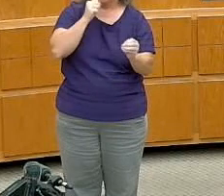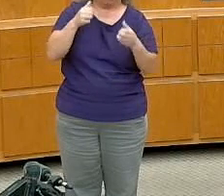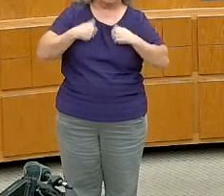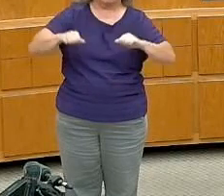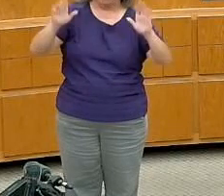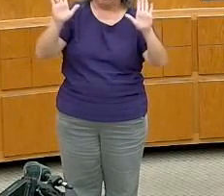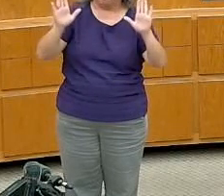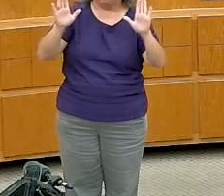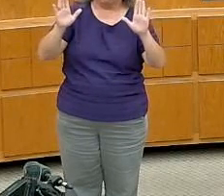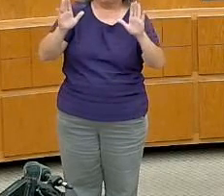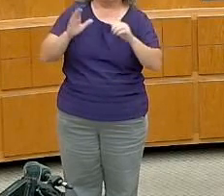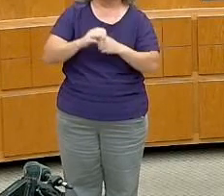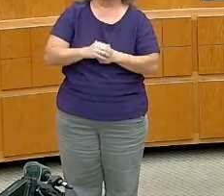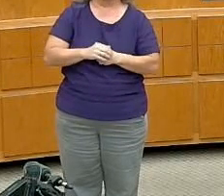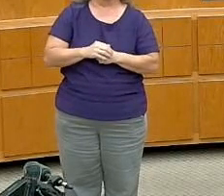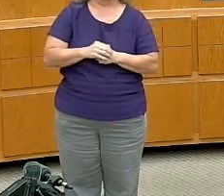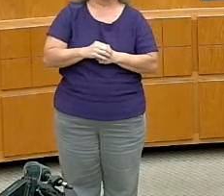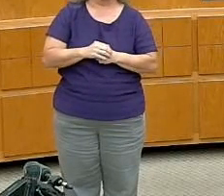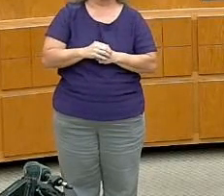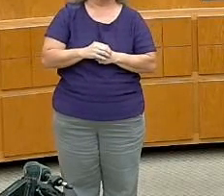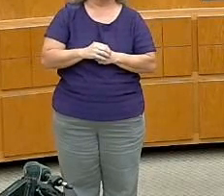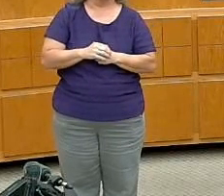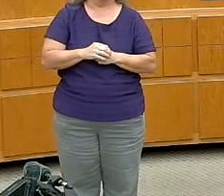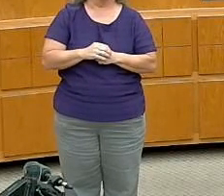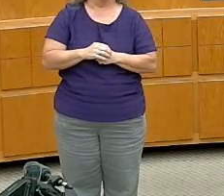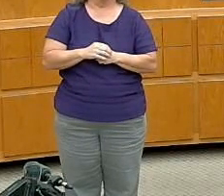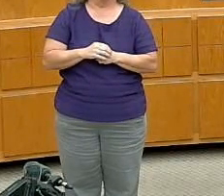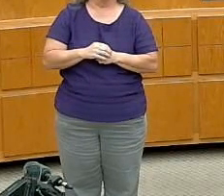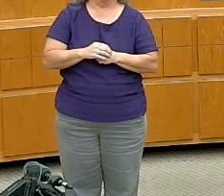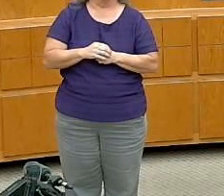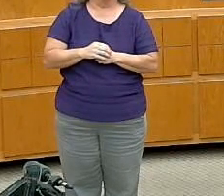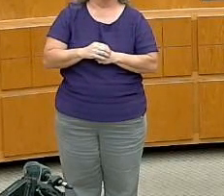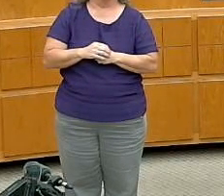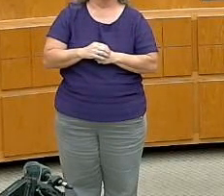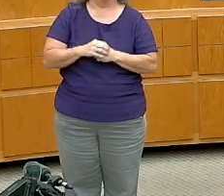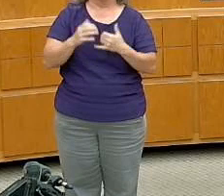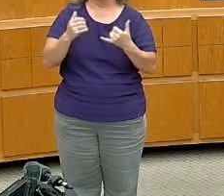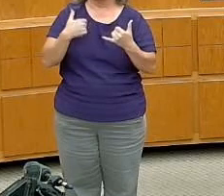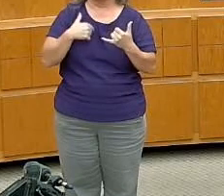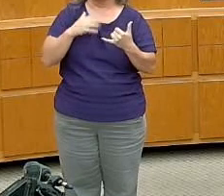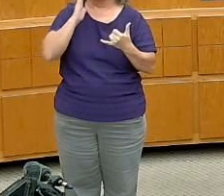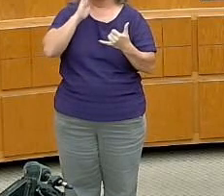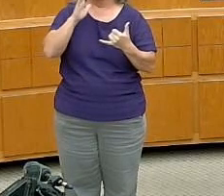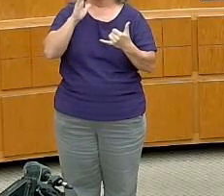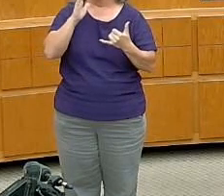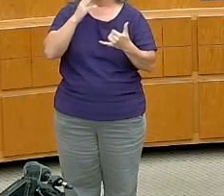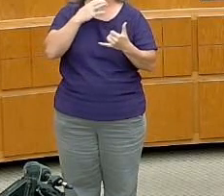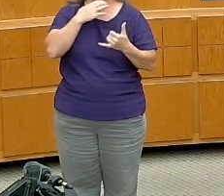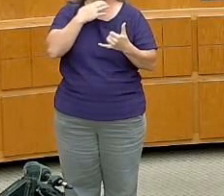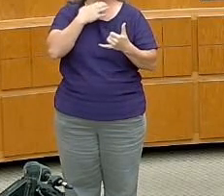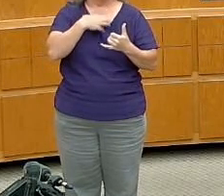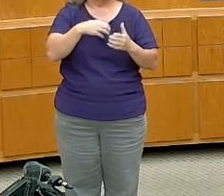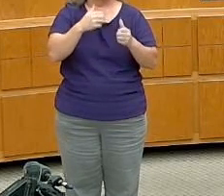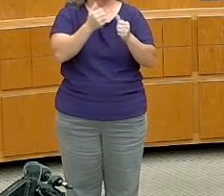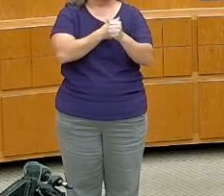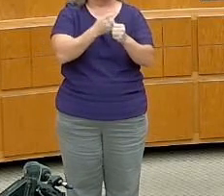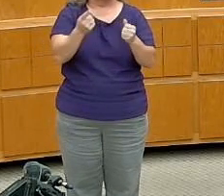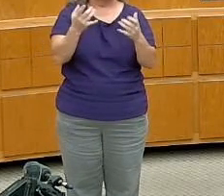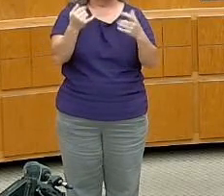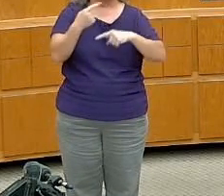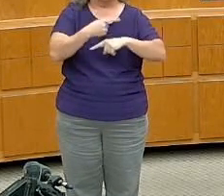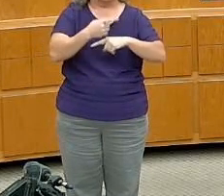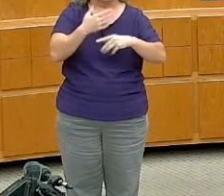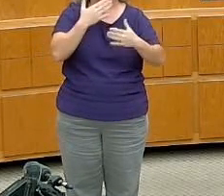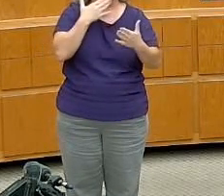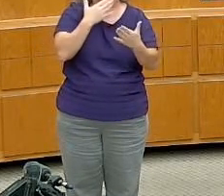So with that, I will wish everybody well today that is